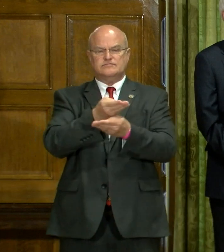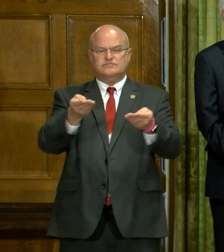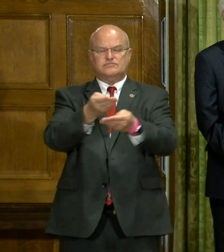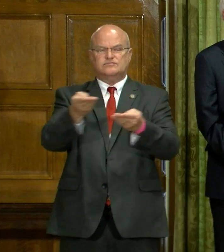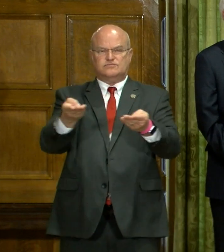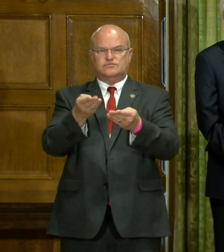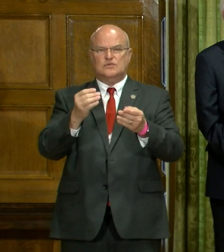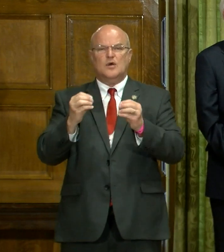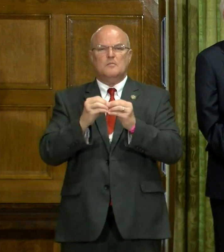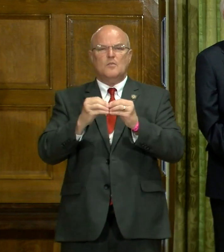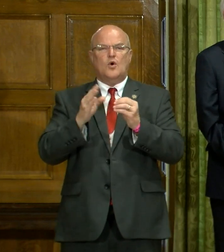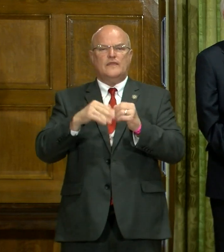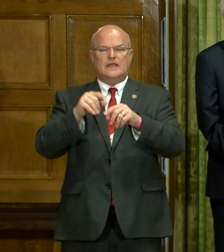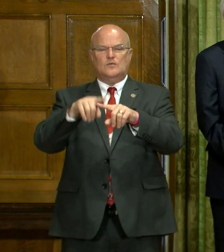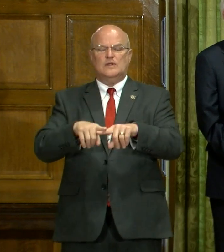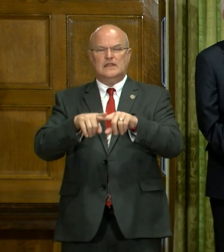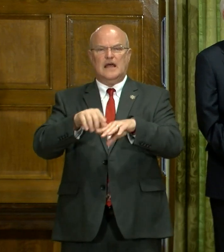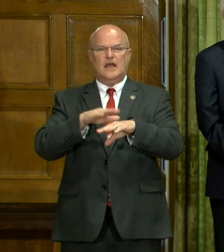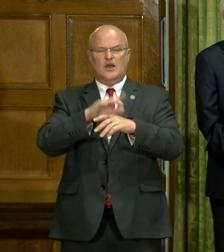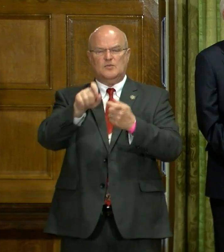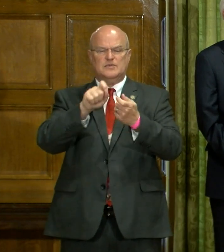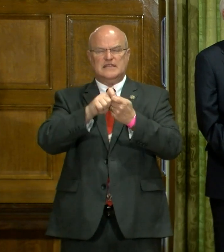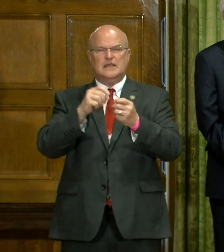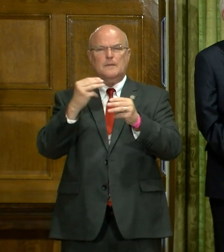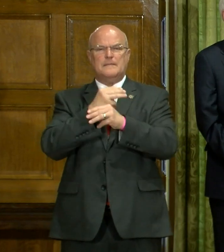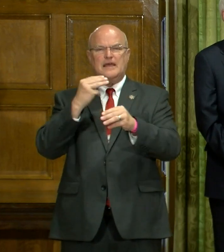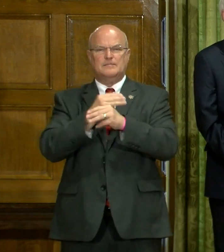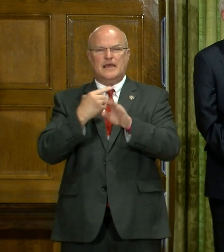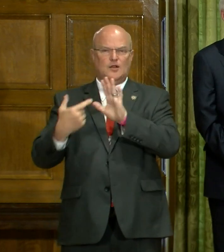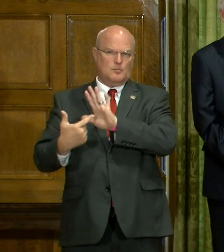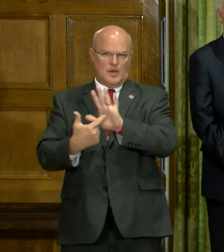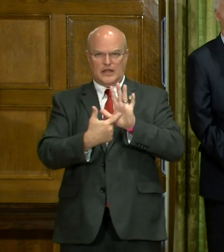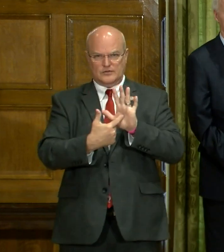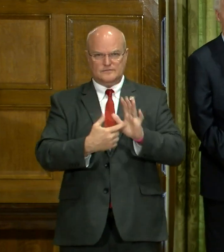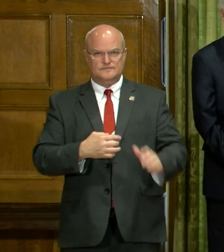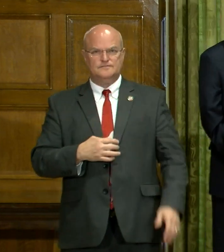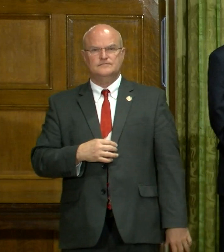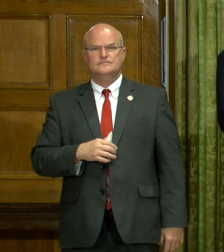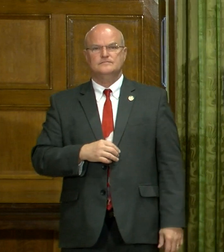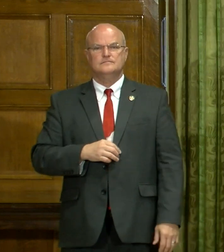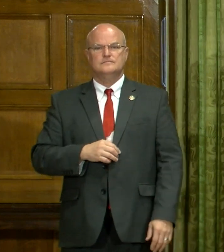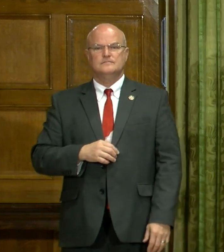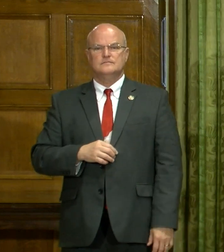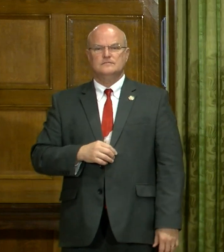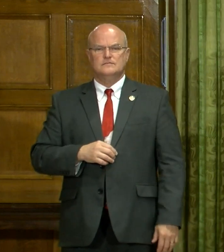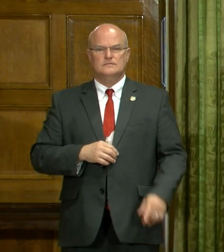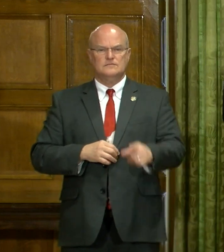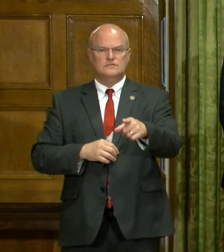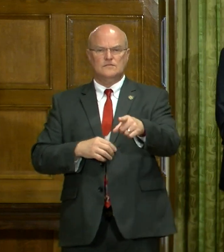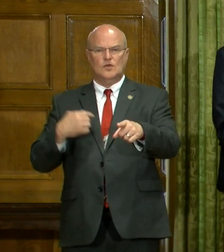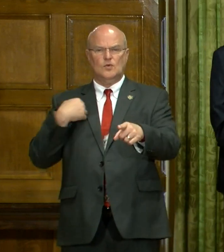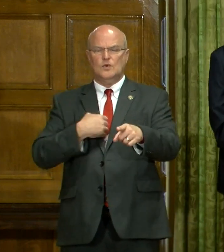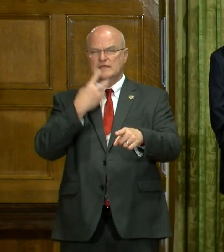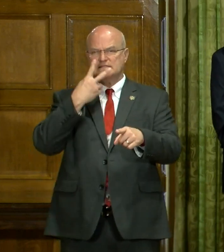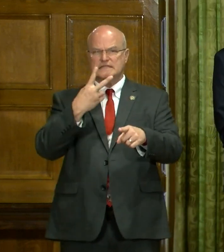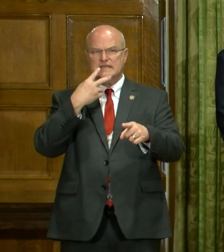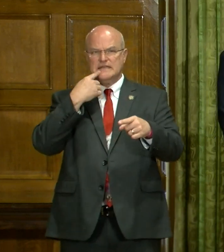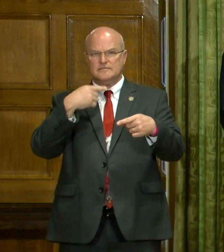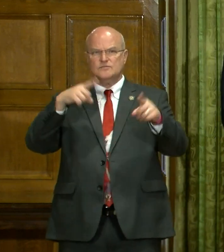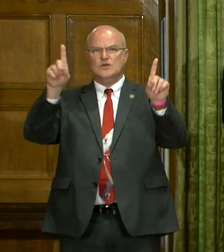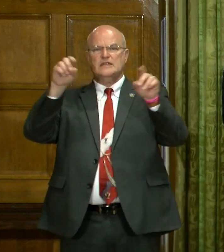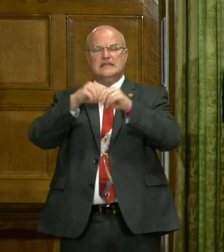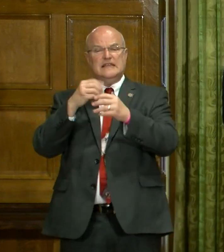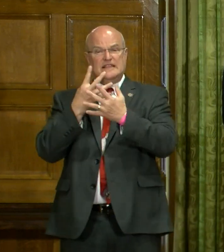transmission more than relying on a particular mathematical model. Dr. Smith, are we seeing any headway in the